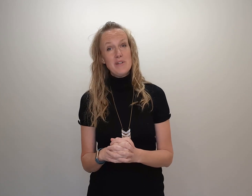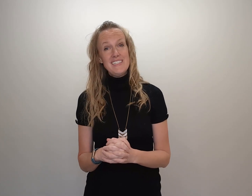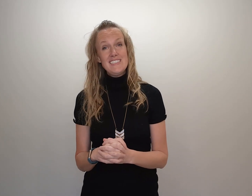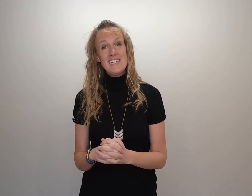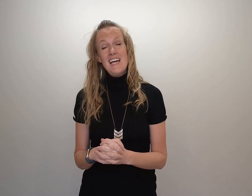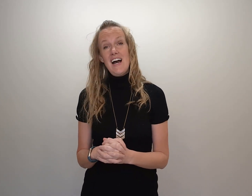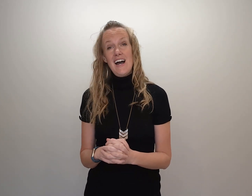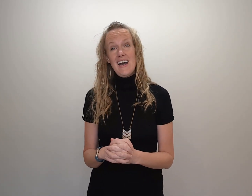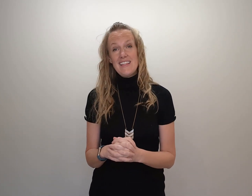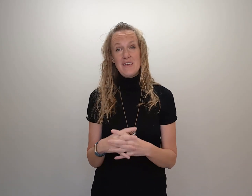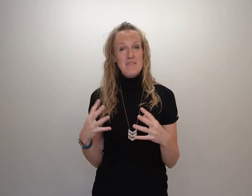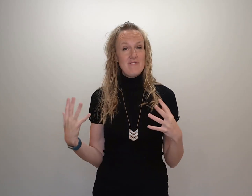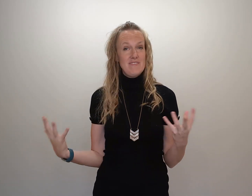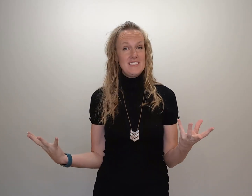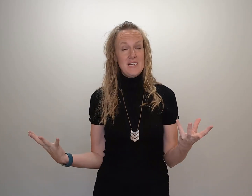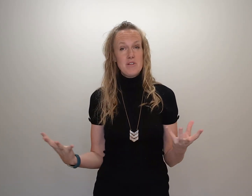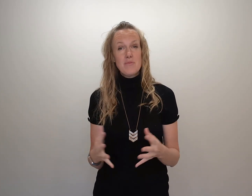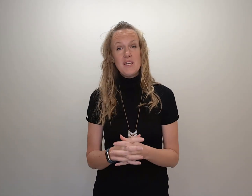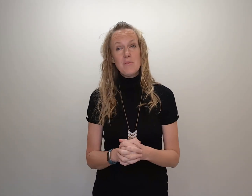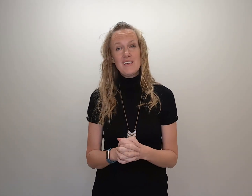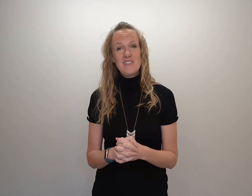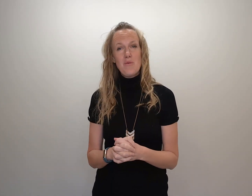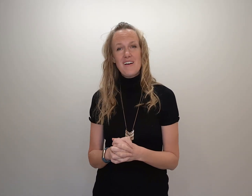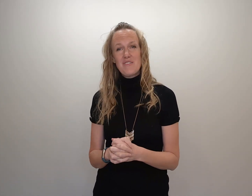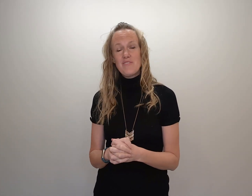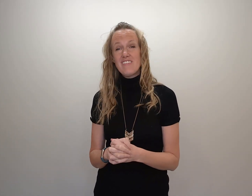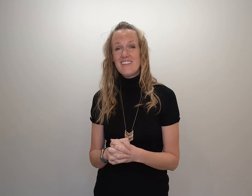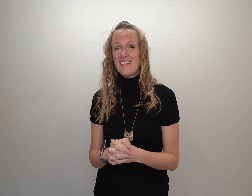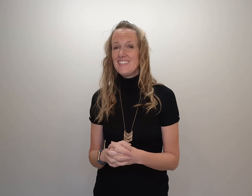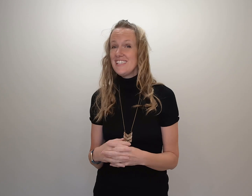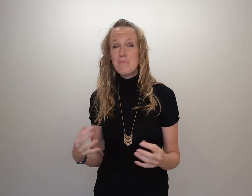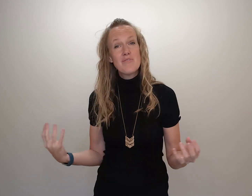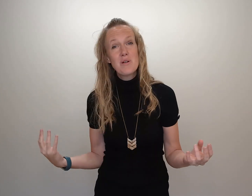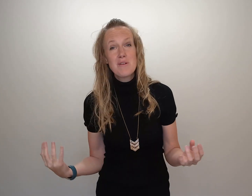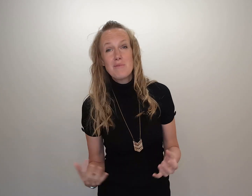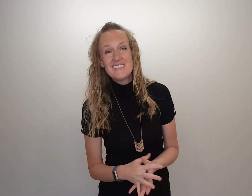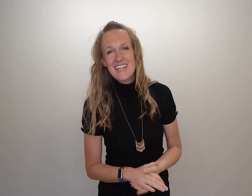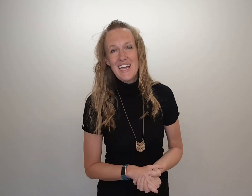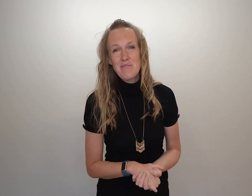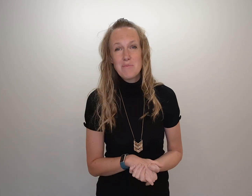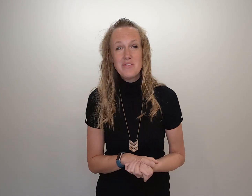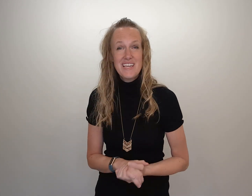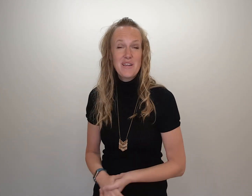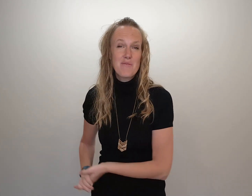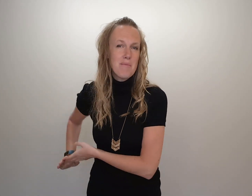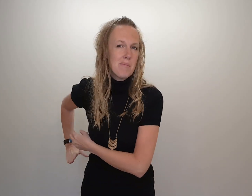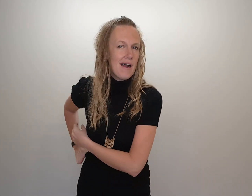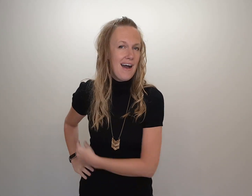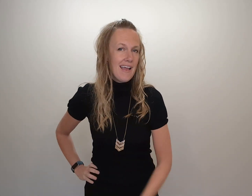bridge. Then day number 3 we're going to do a walkthrough of everything, and day number 4 we will sign with the music. Remember, I